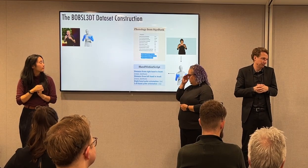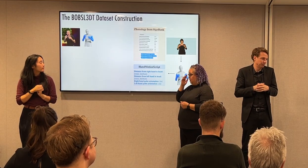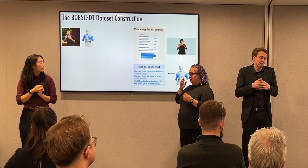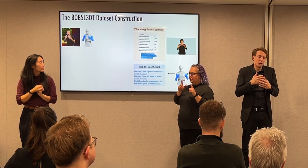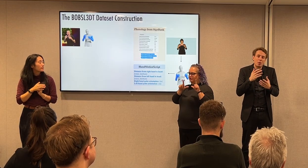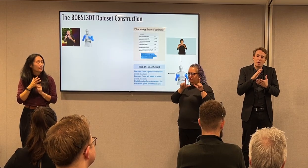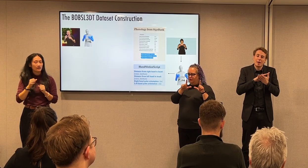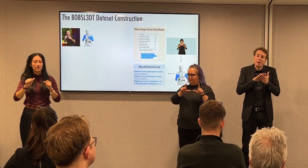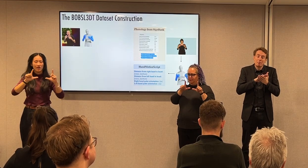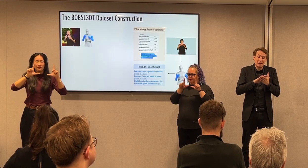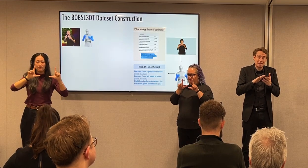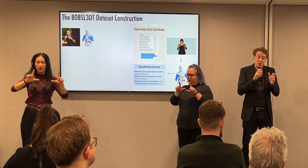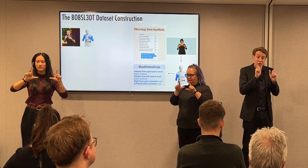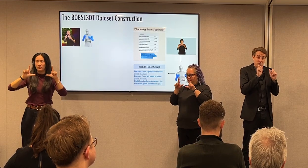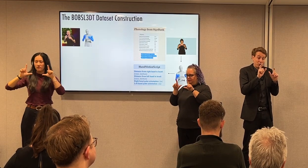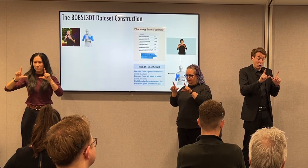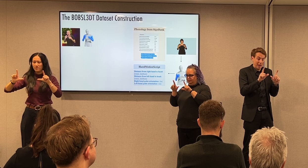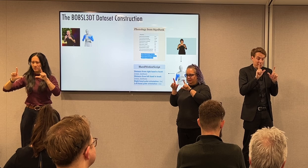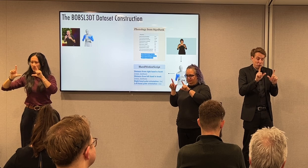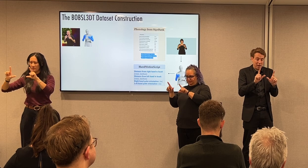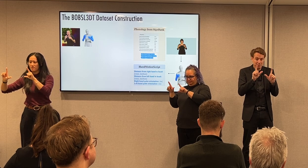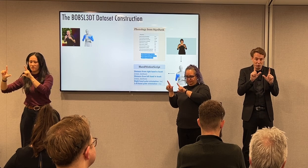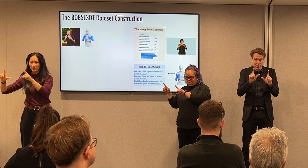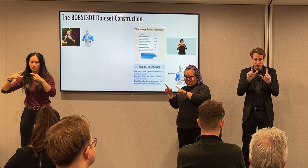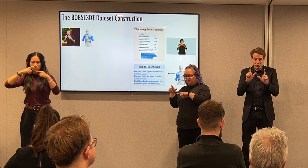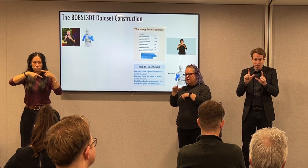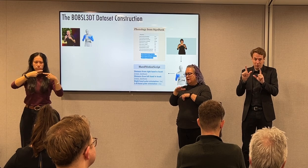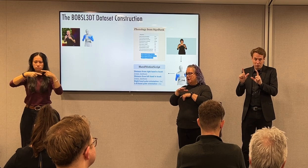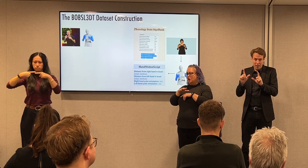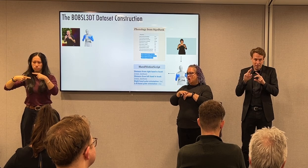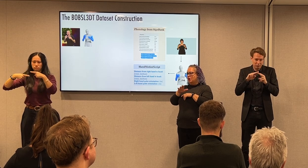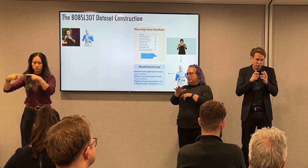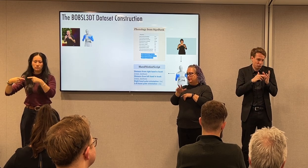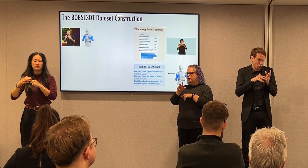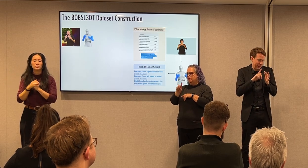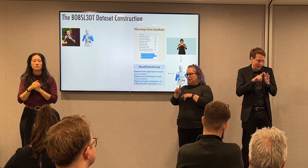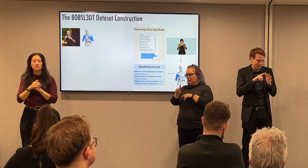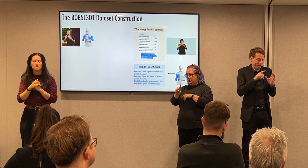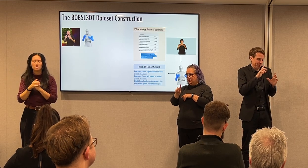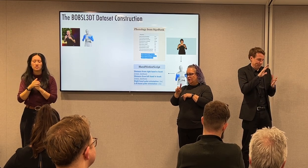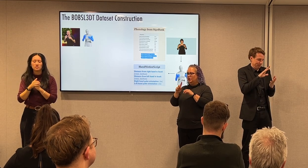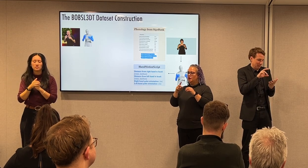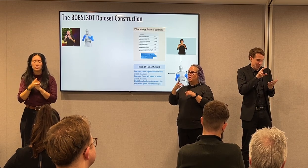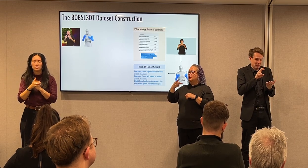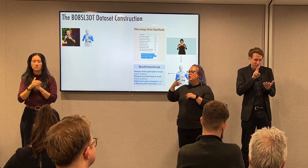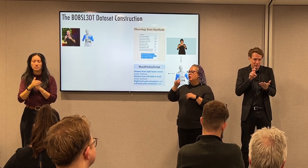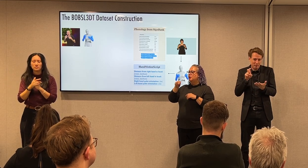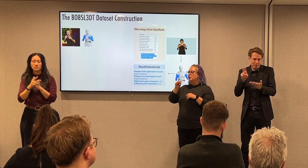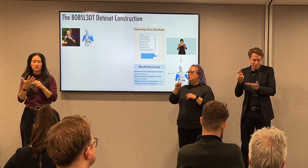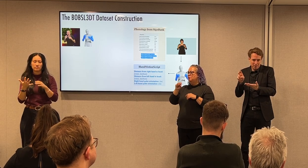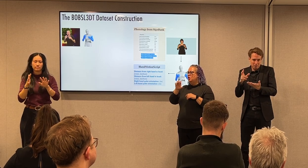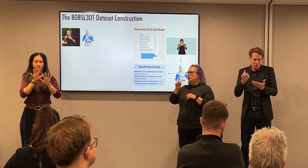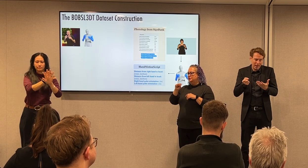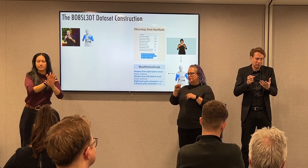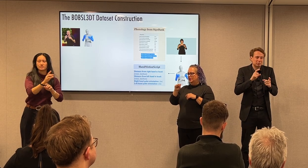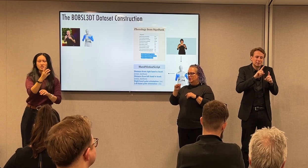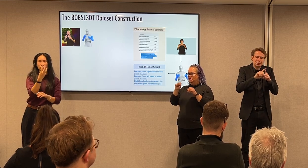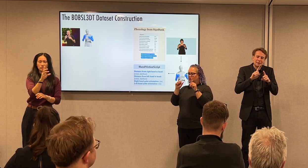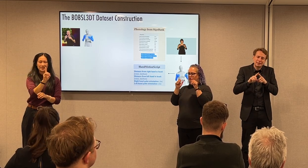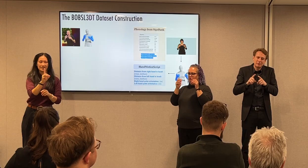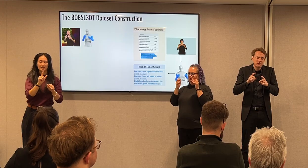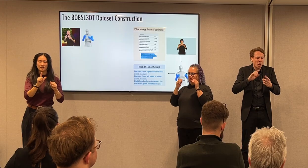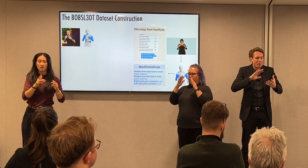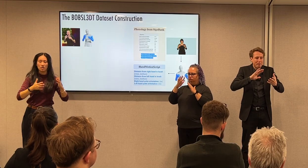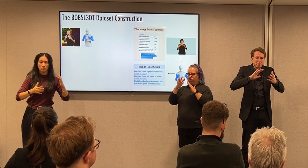by frame on the frame 3D poses that we extracted. And for each